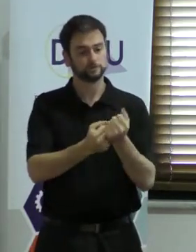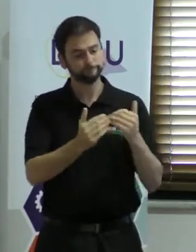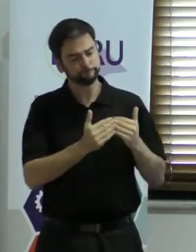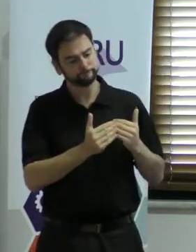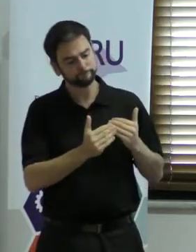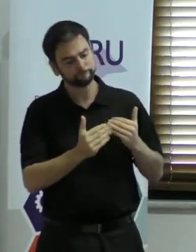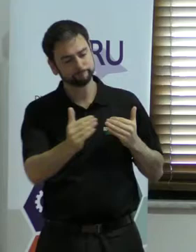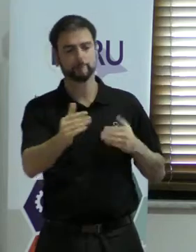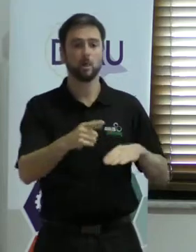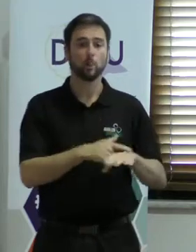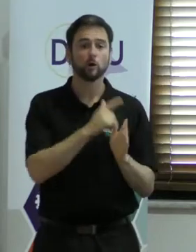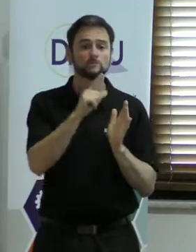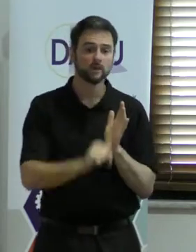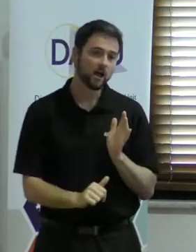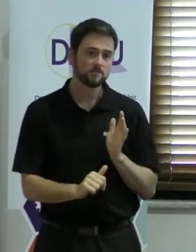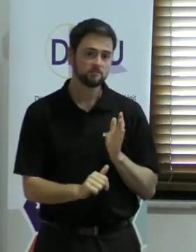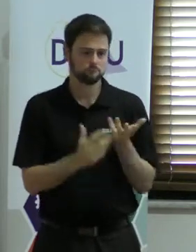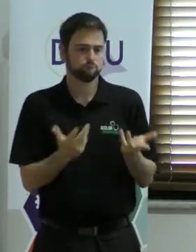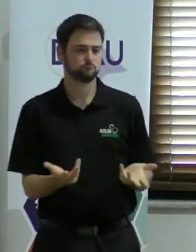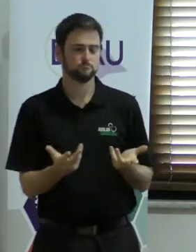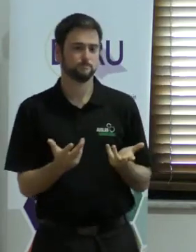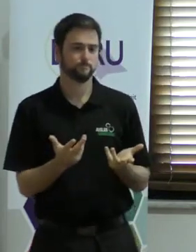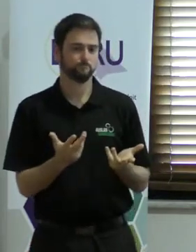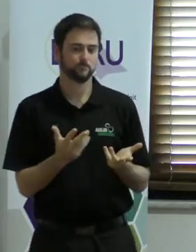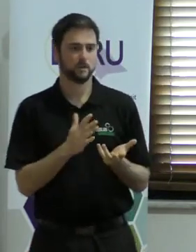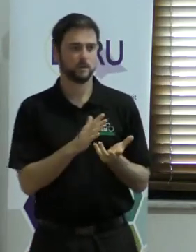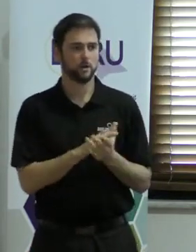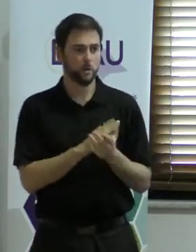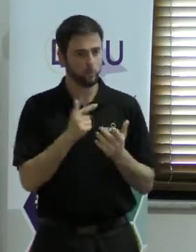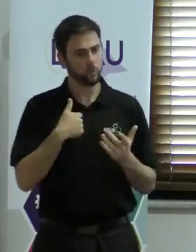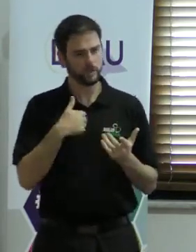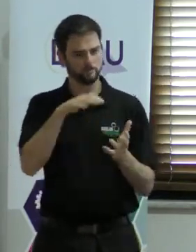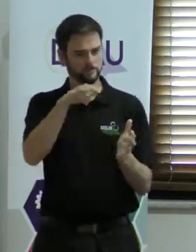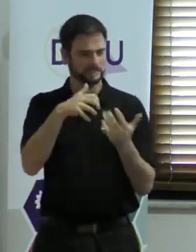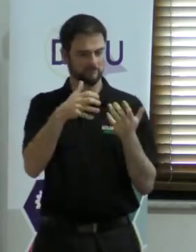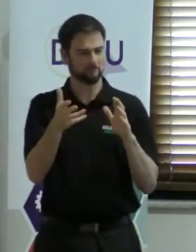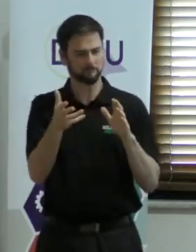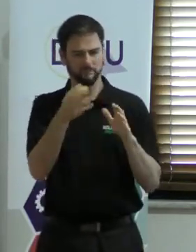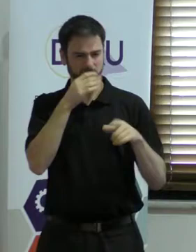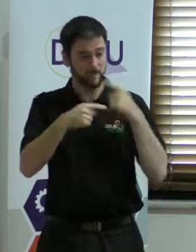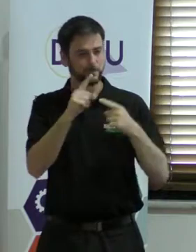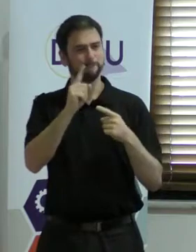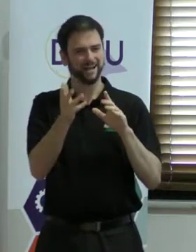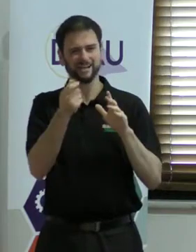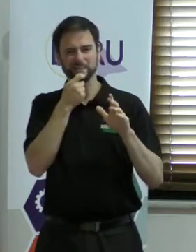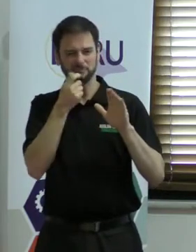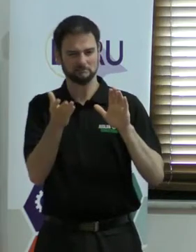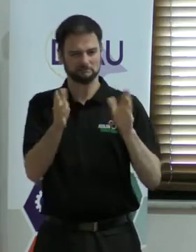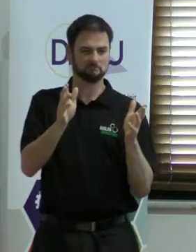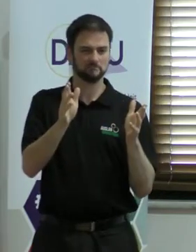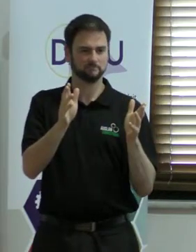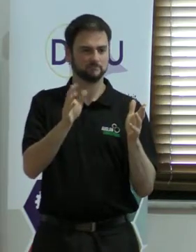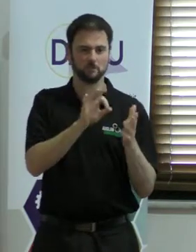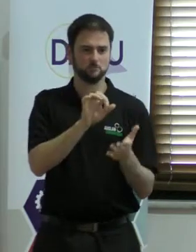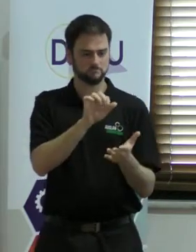of time. And the other reason is because